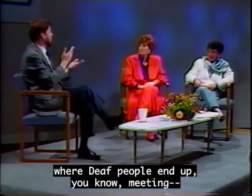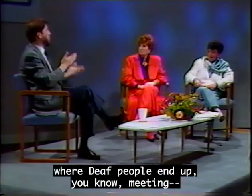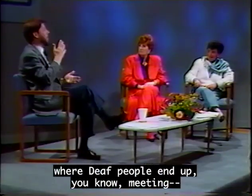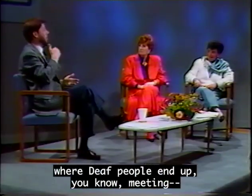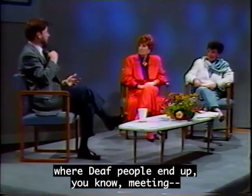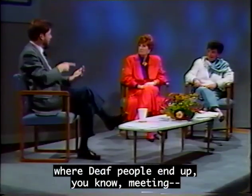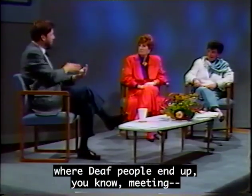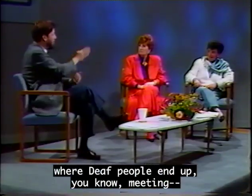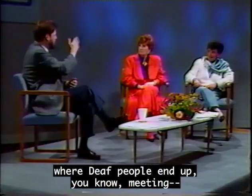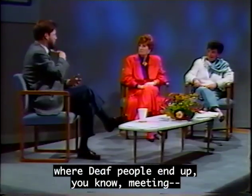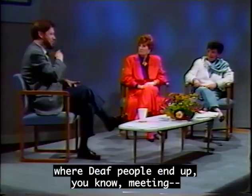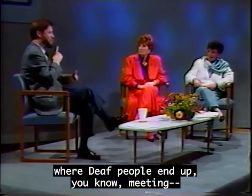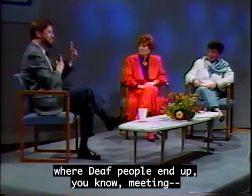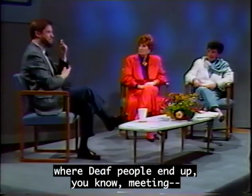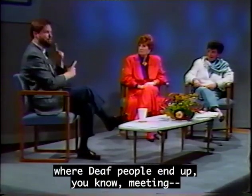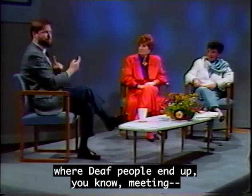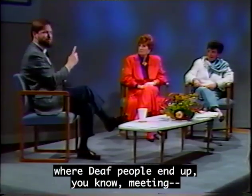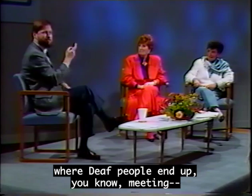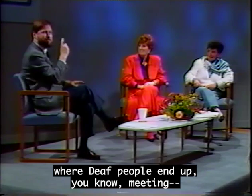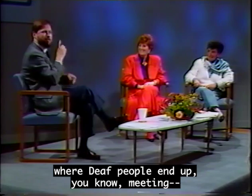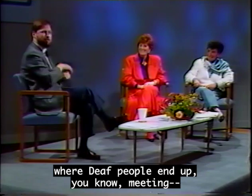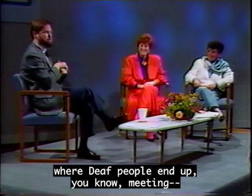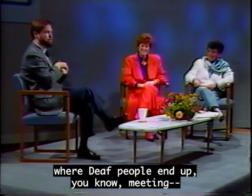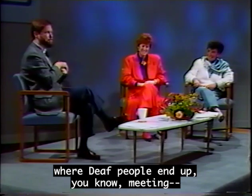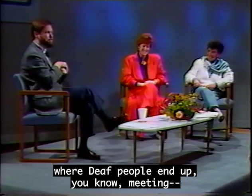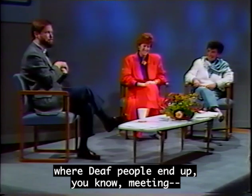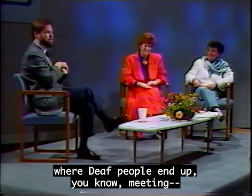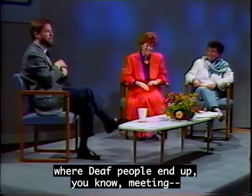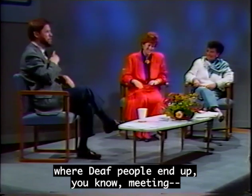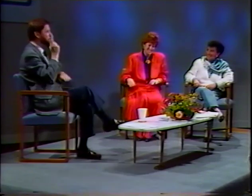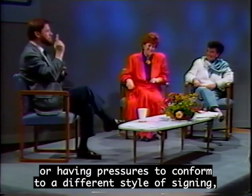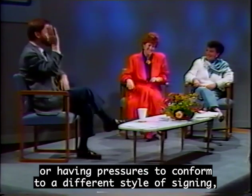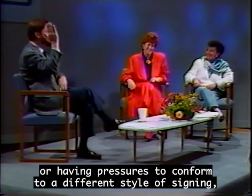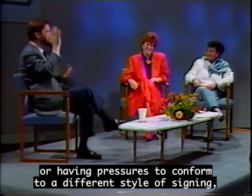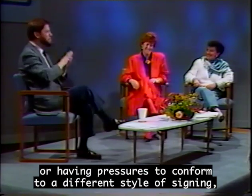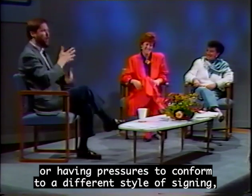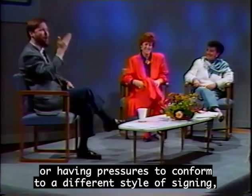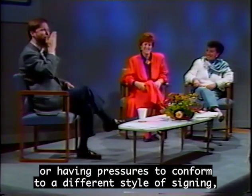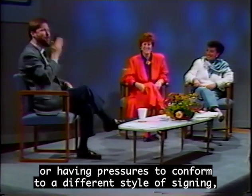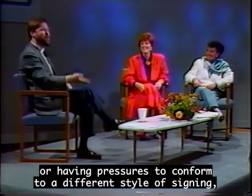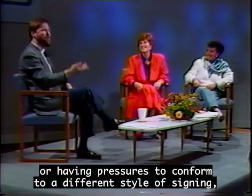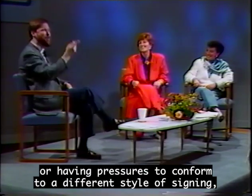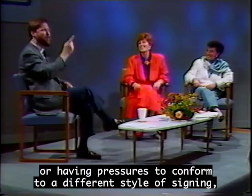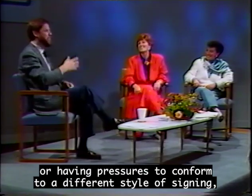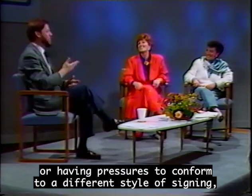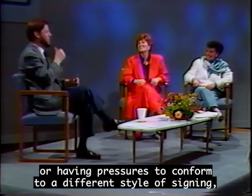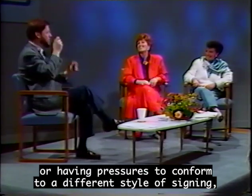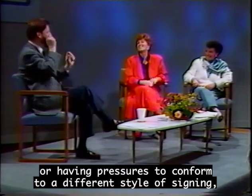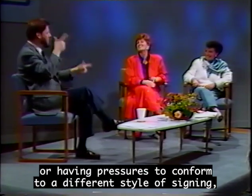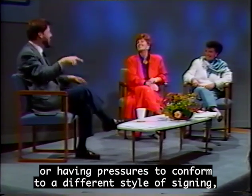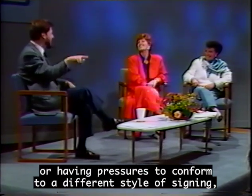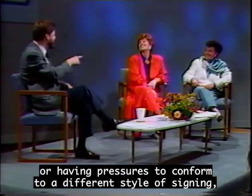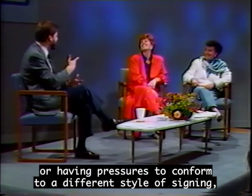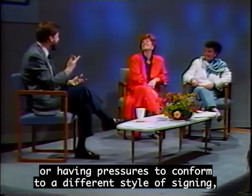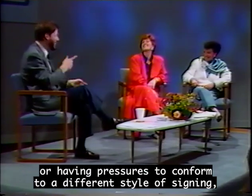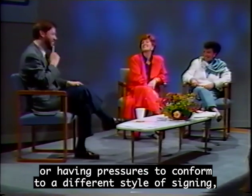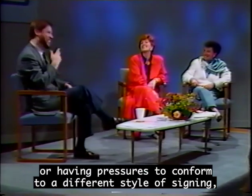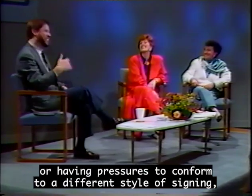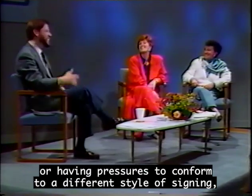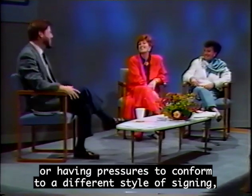where deaf people end up, you know, meeting or having pressures to conform to a different